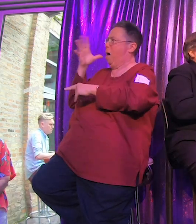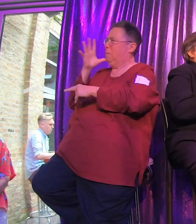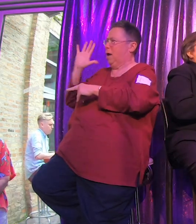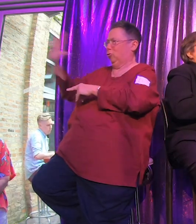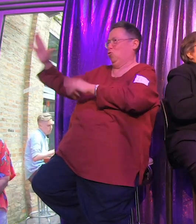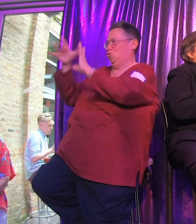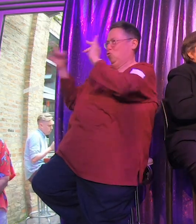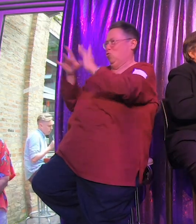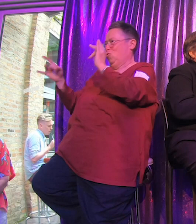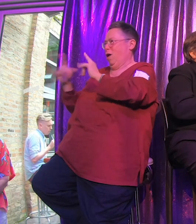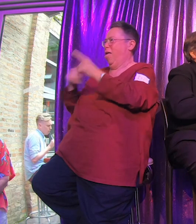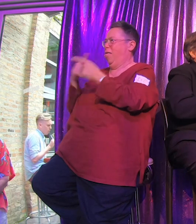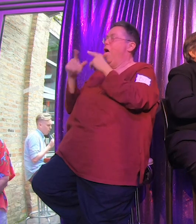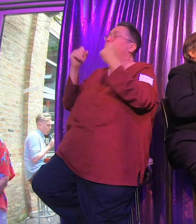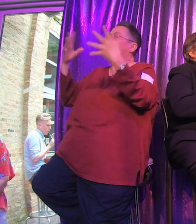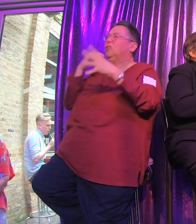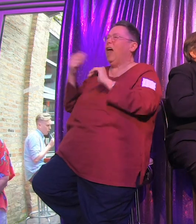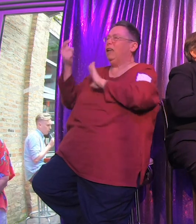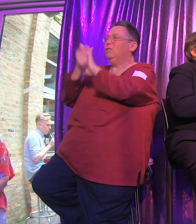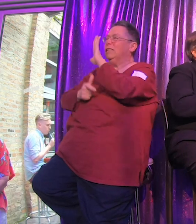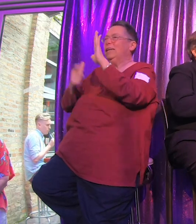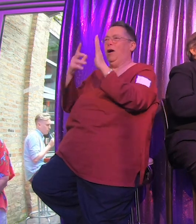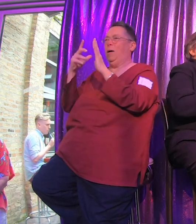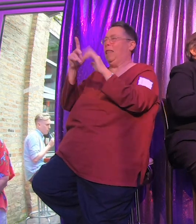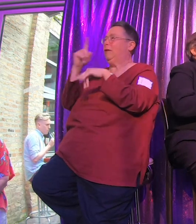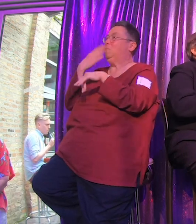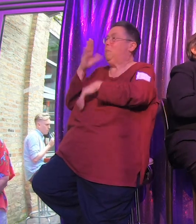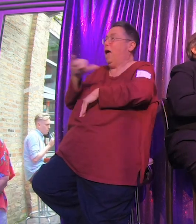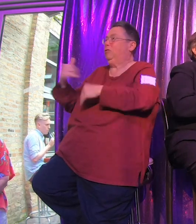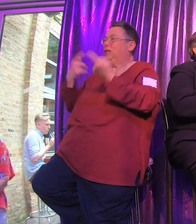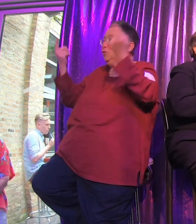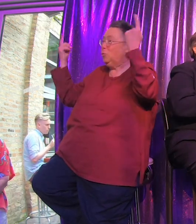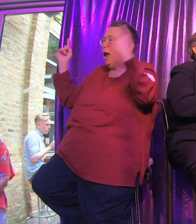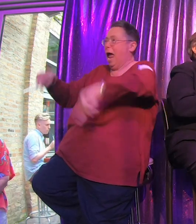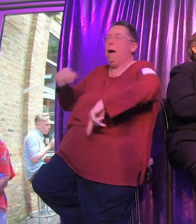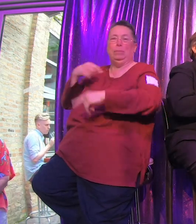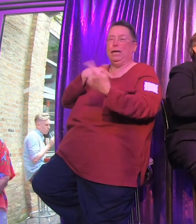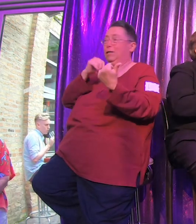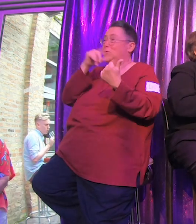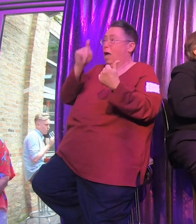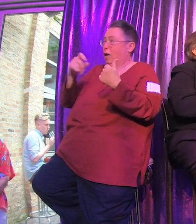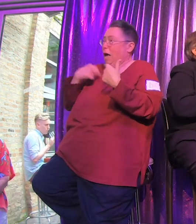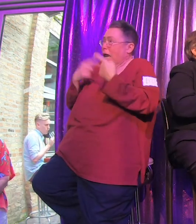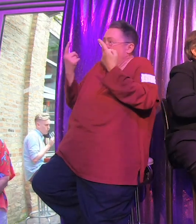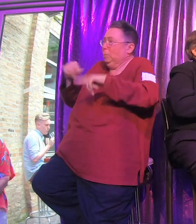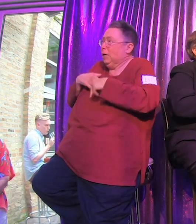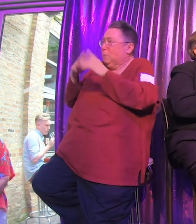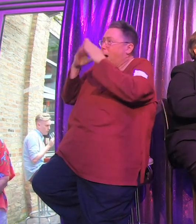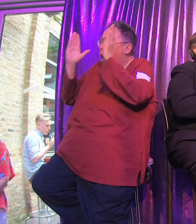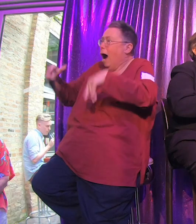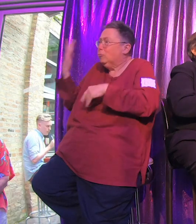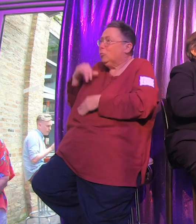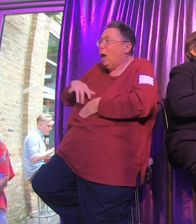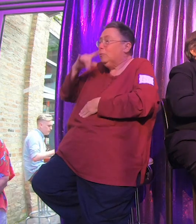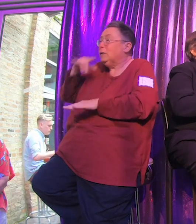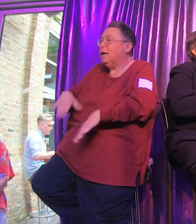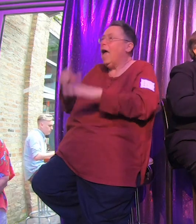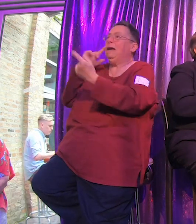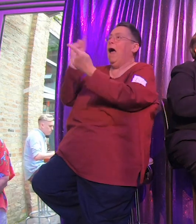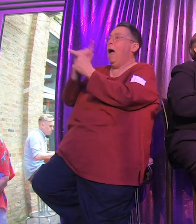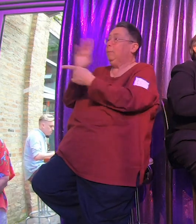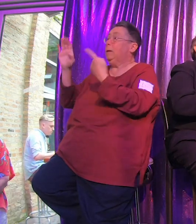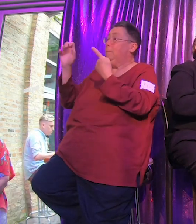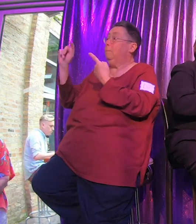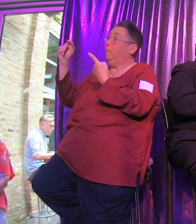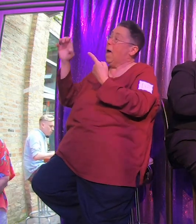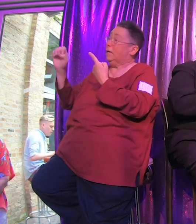they had done, because there was a lot of illegal, illicit things happening at adult parties in my house when I was a kid. I got to meet Bette